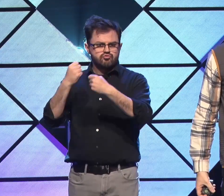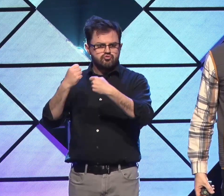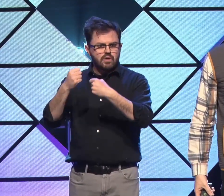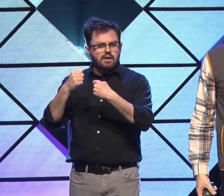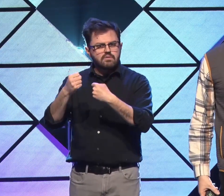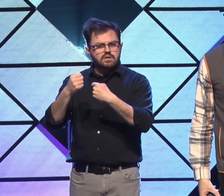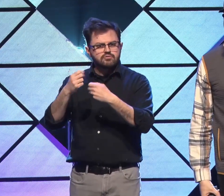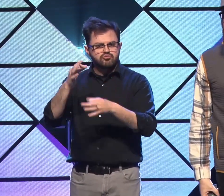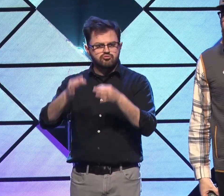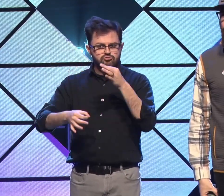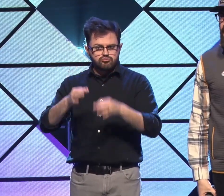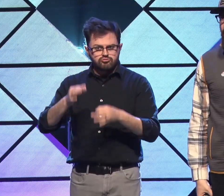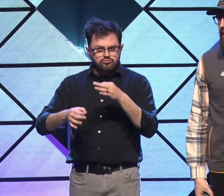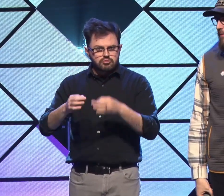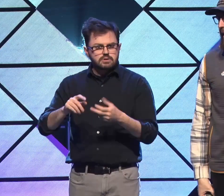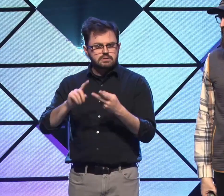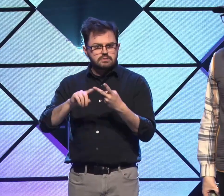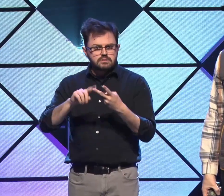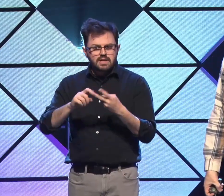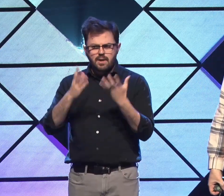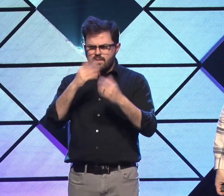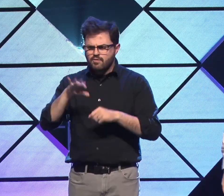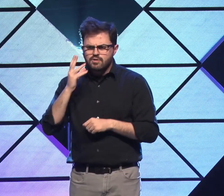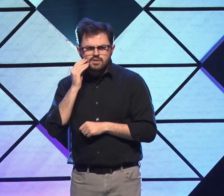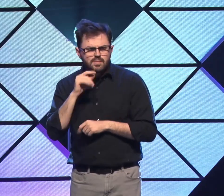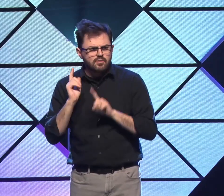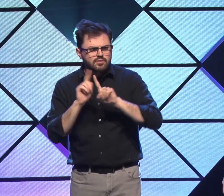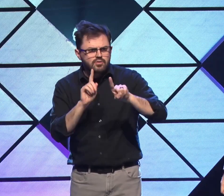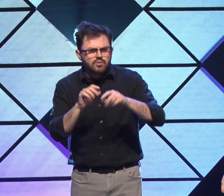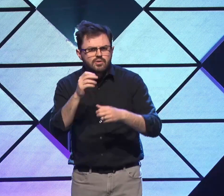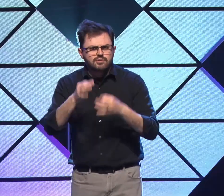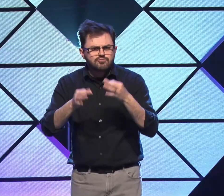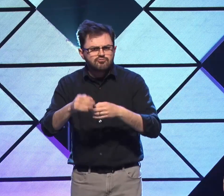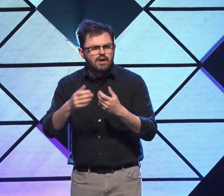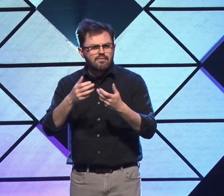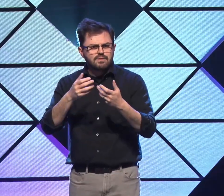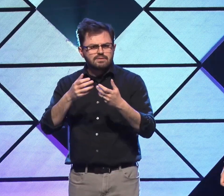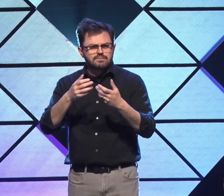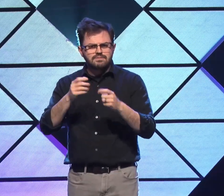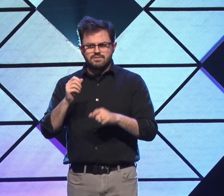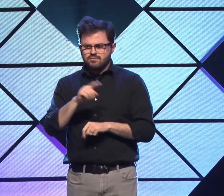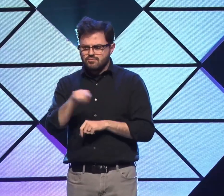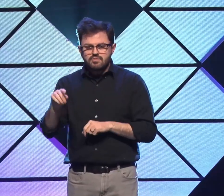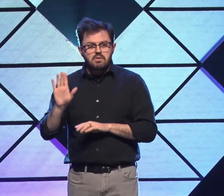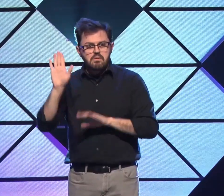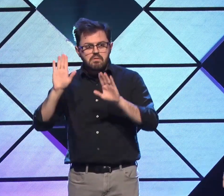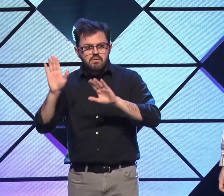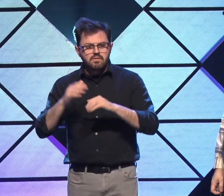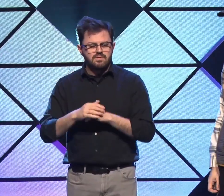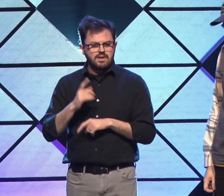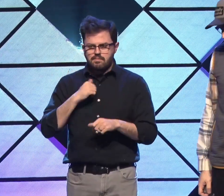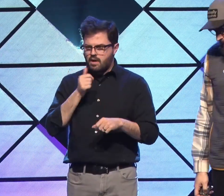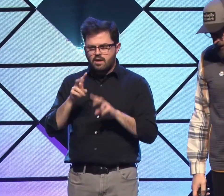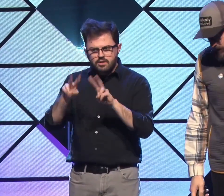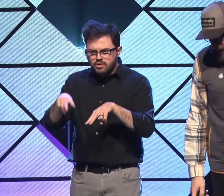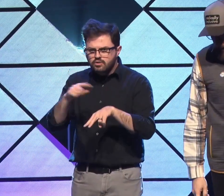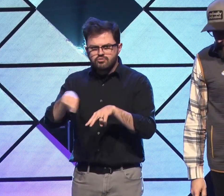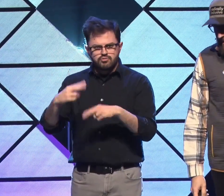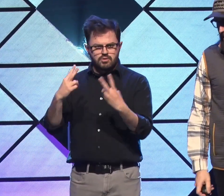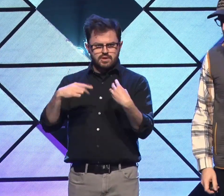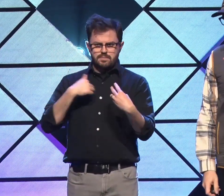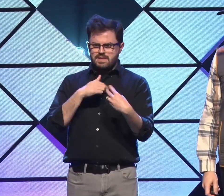No judgment here. It's a judgment-free zone, right? I'm not going to judge you for going to traffic court. Goodness gracious, I can't imagine what you judge me for.